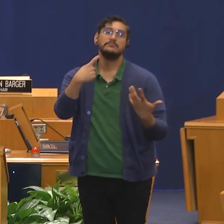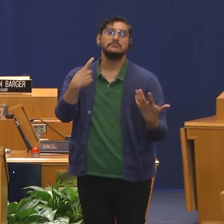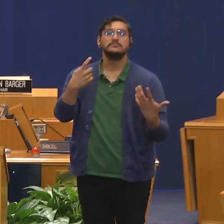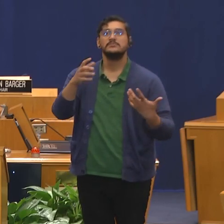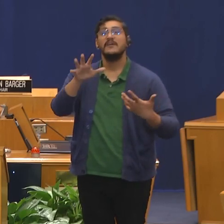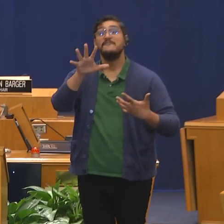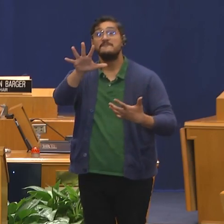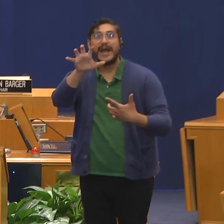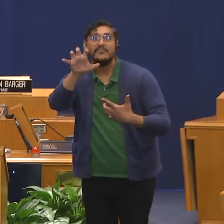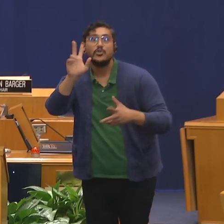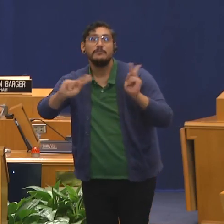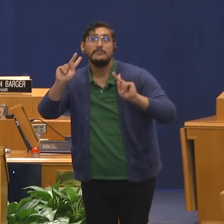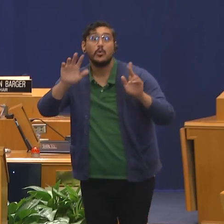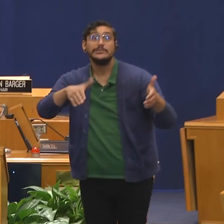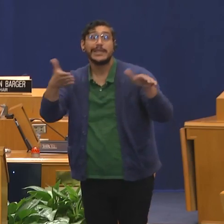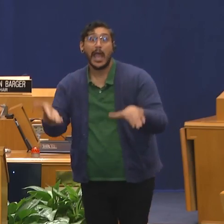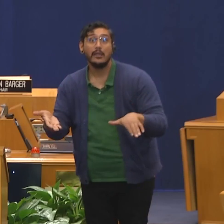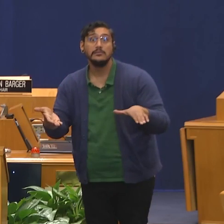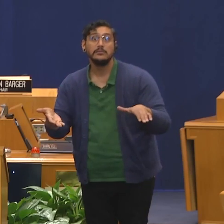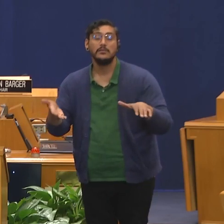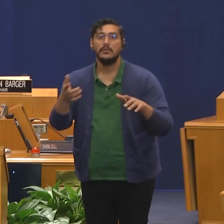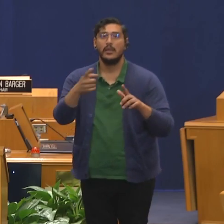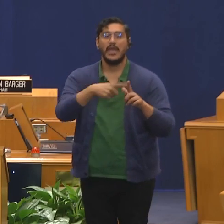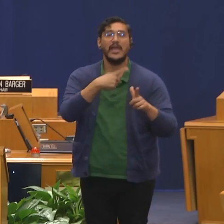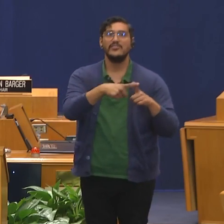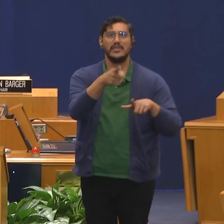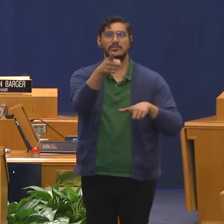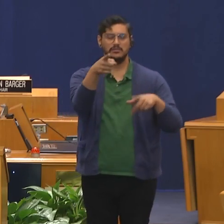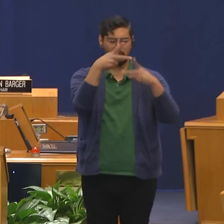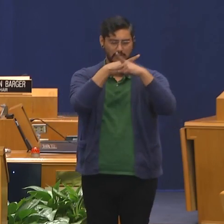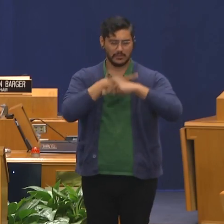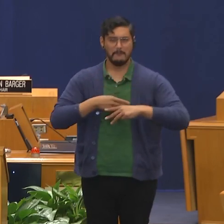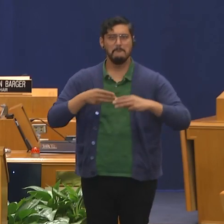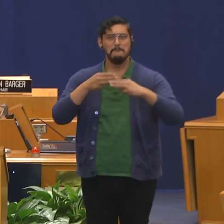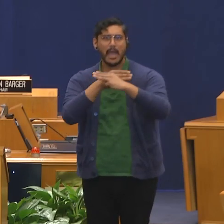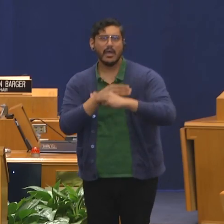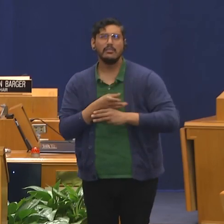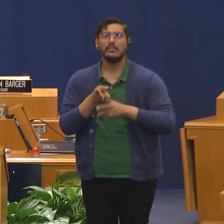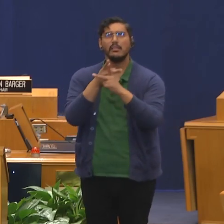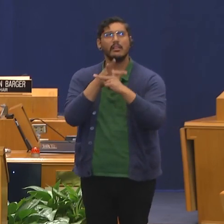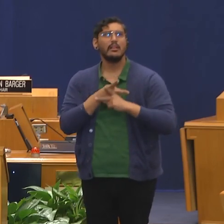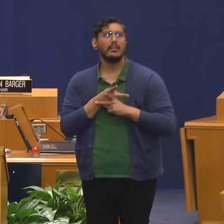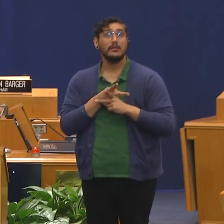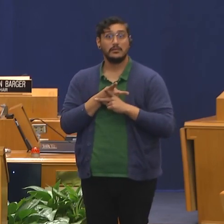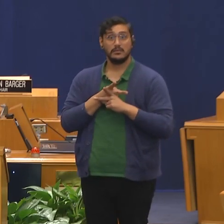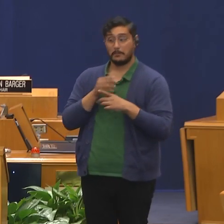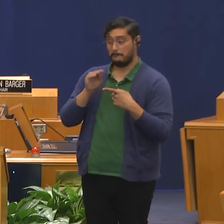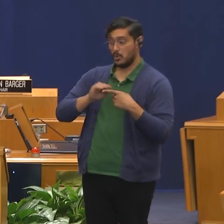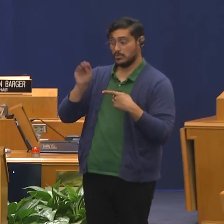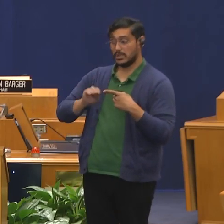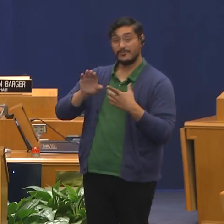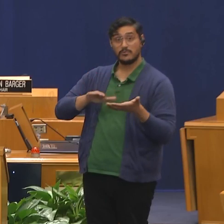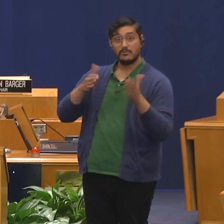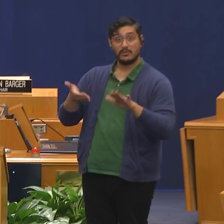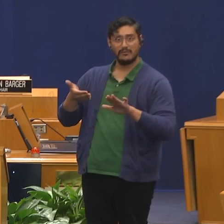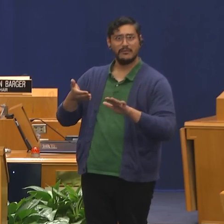500 deaths, and you then do the math on that, our rate of mortality